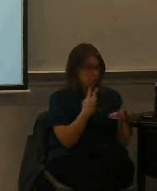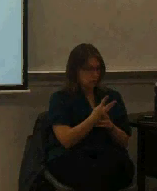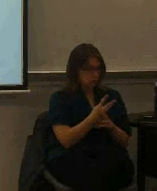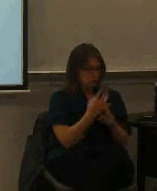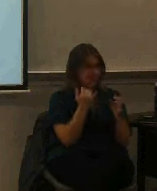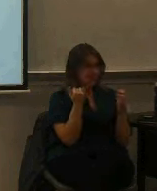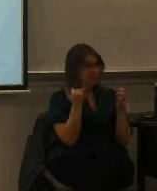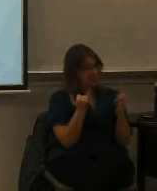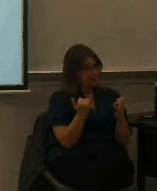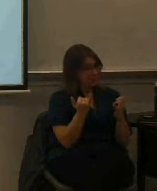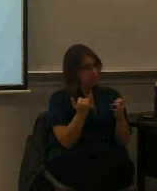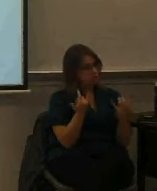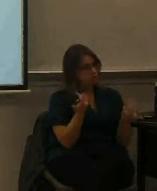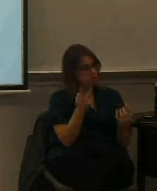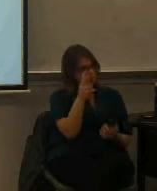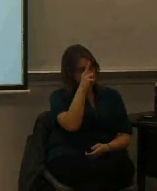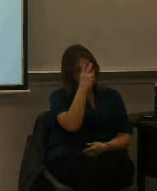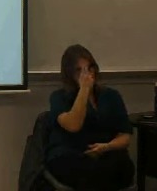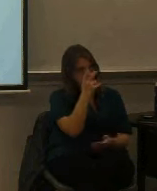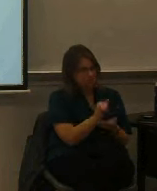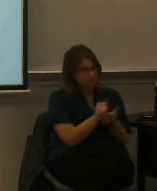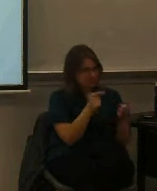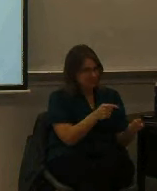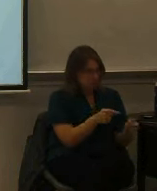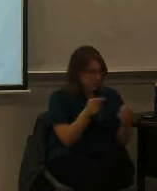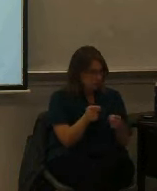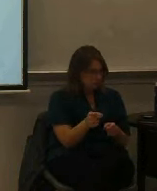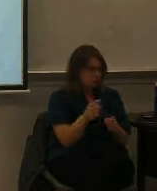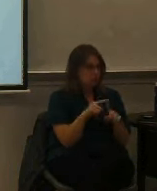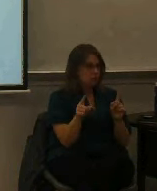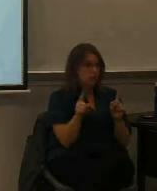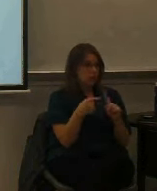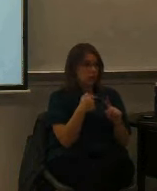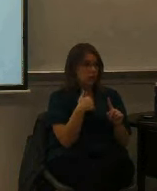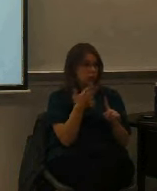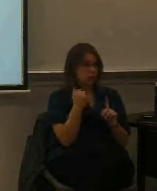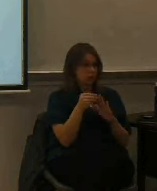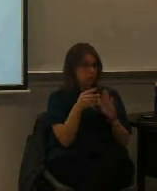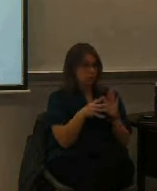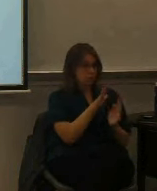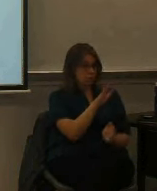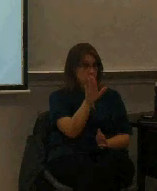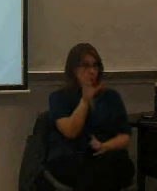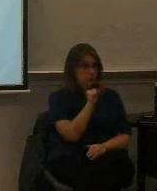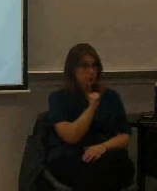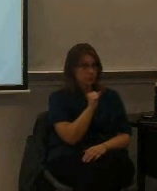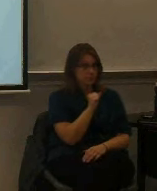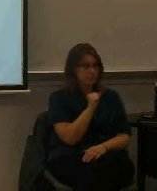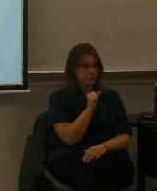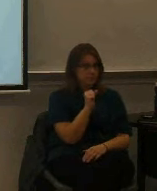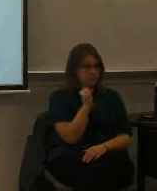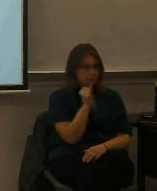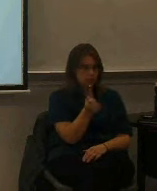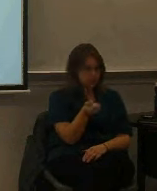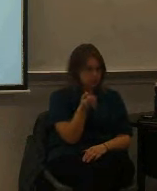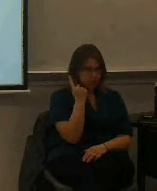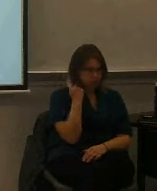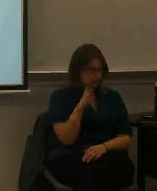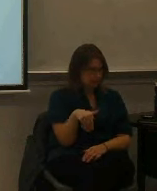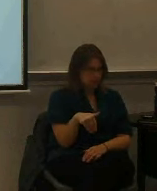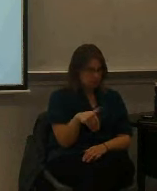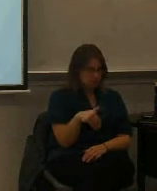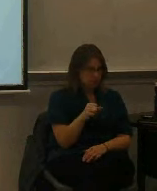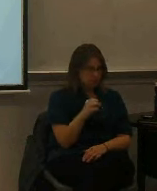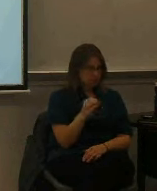now, logically, it makes perfect sense that that's going on, but when I was a student at your age, that was not very well understood. So